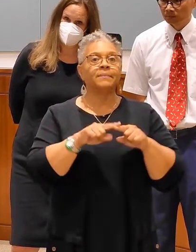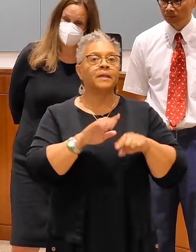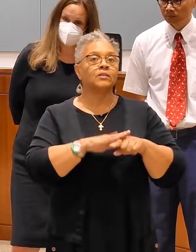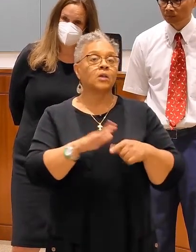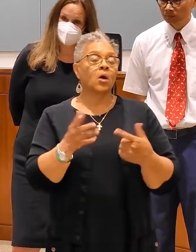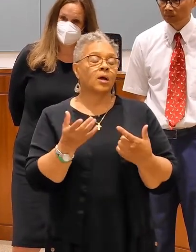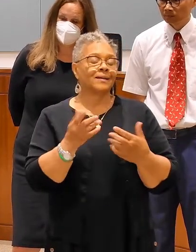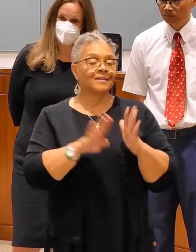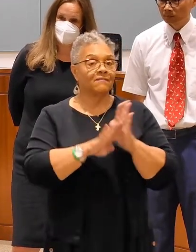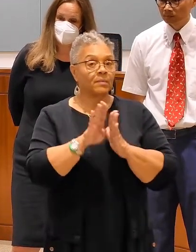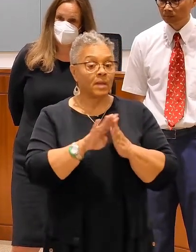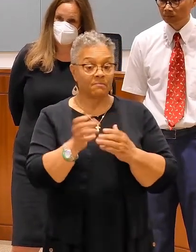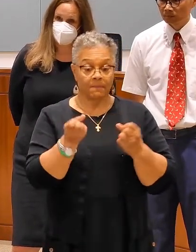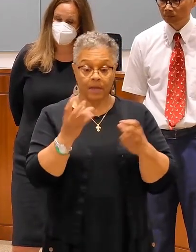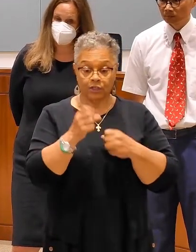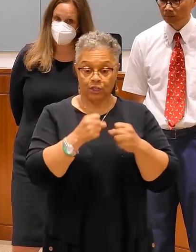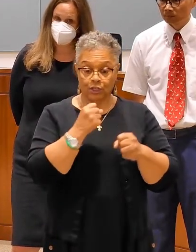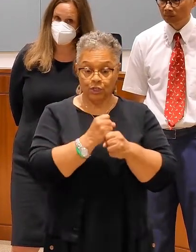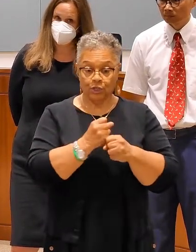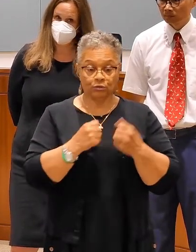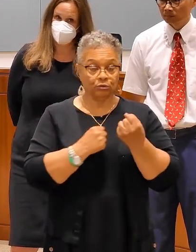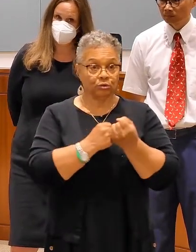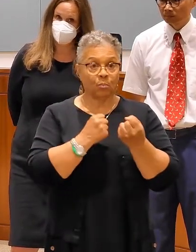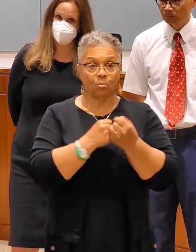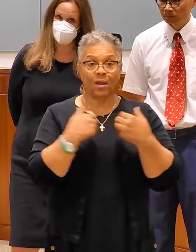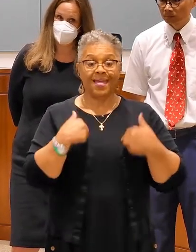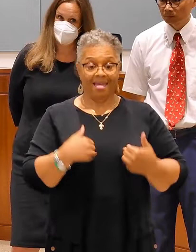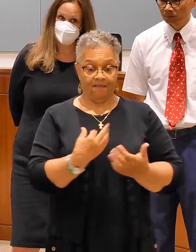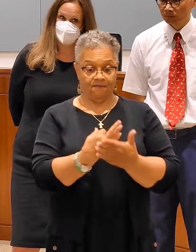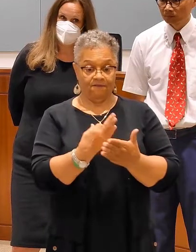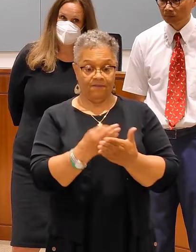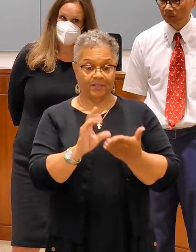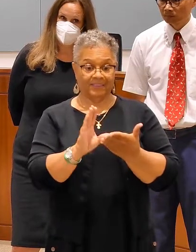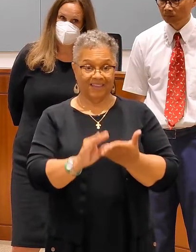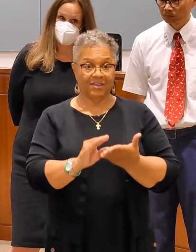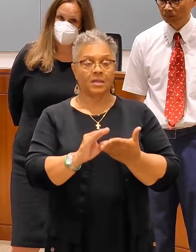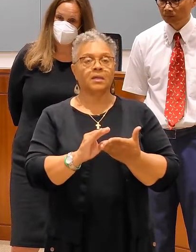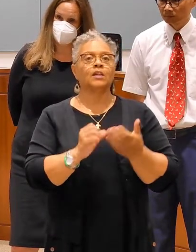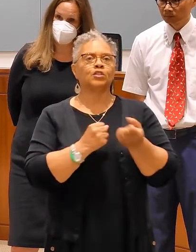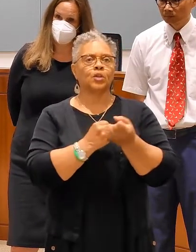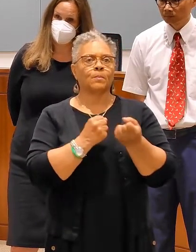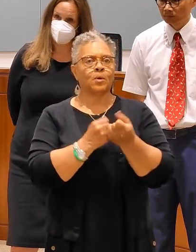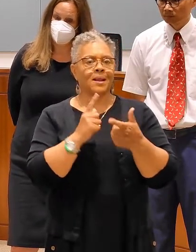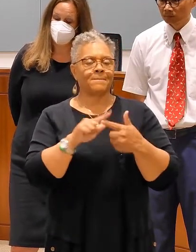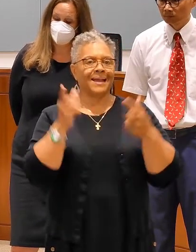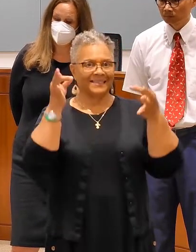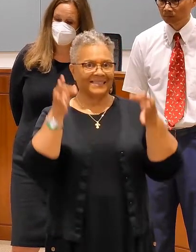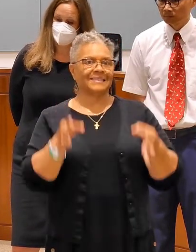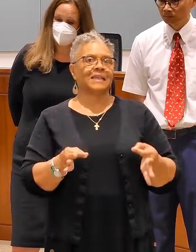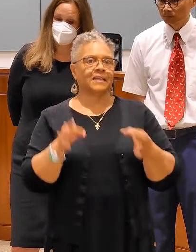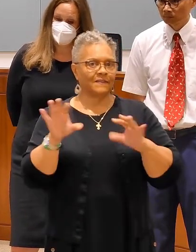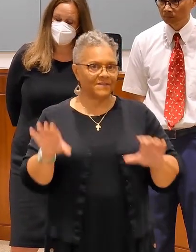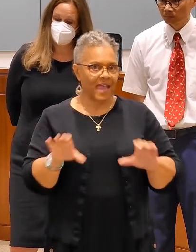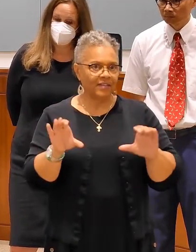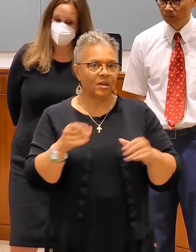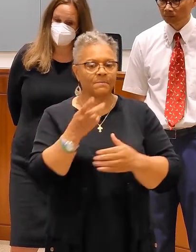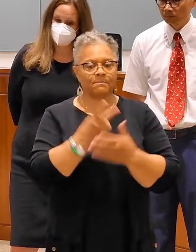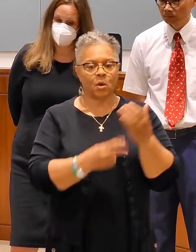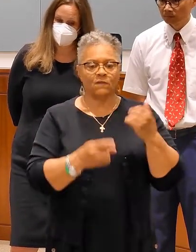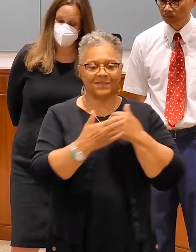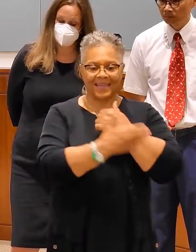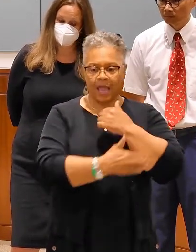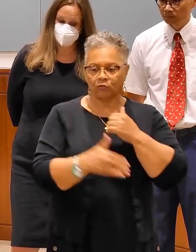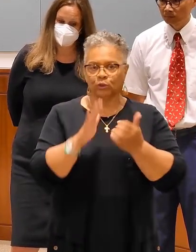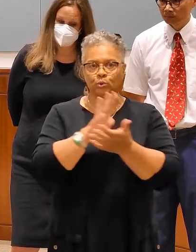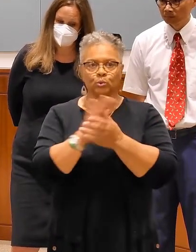joint multi-year plan to resolve the health fund deficit, supported by the decisive action by both the county and the